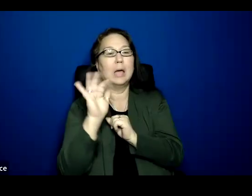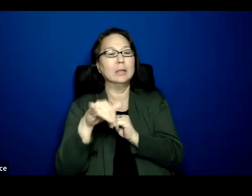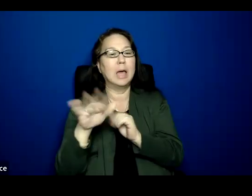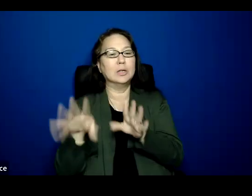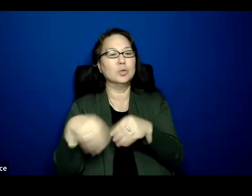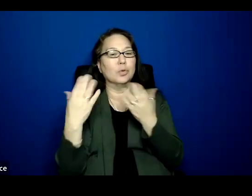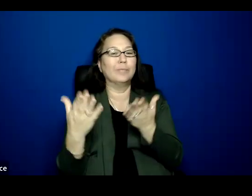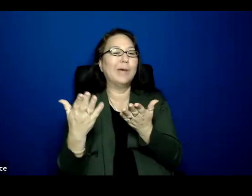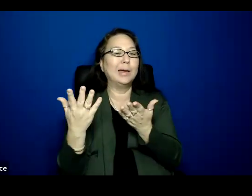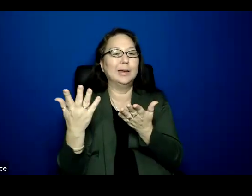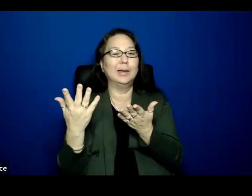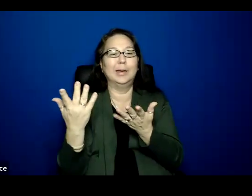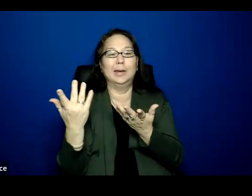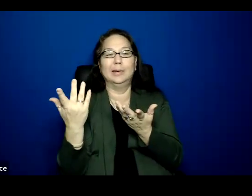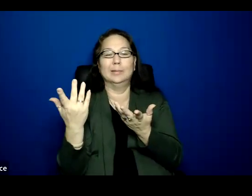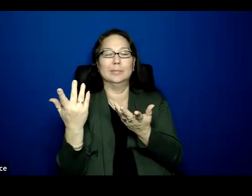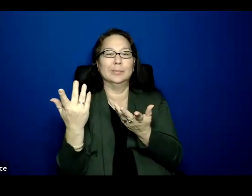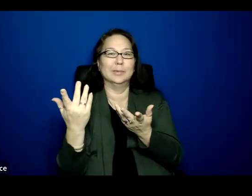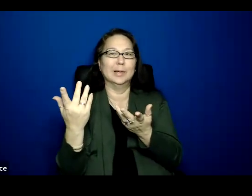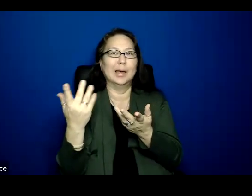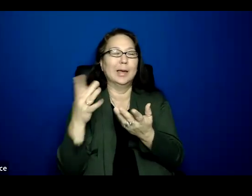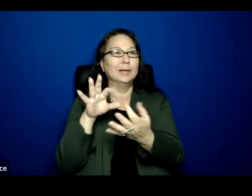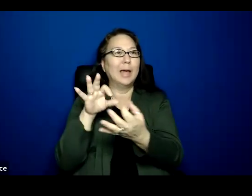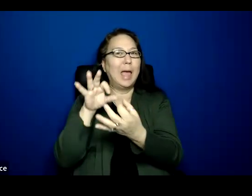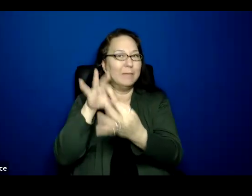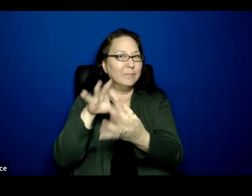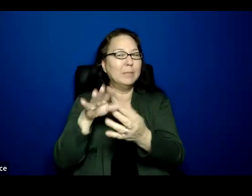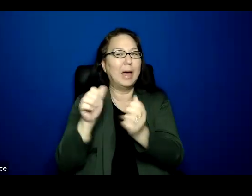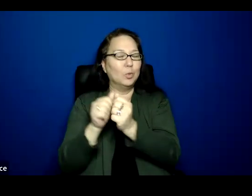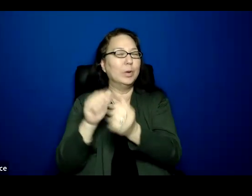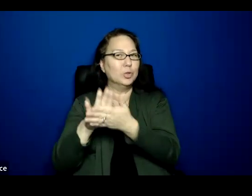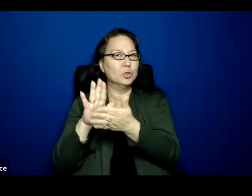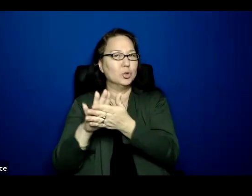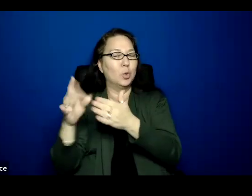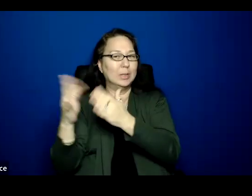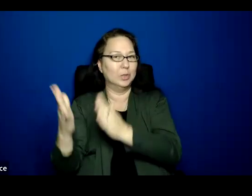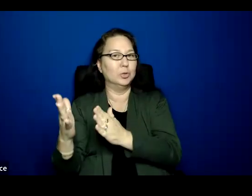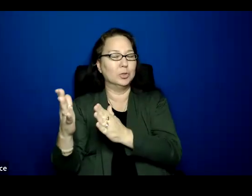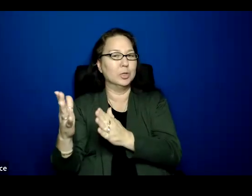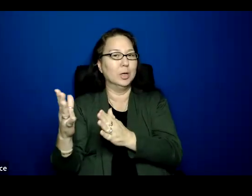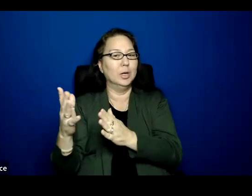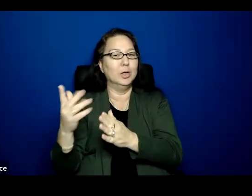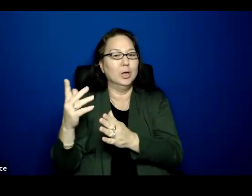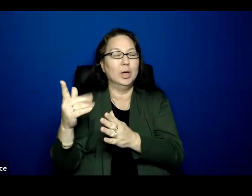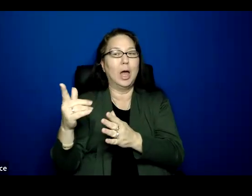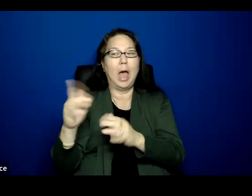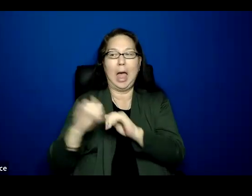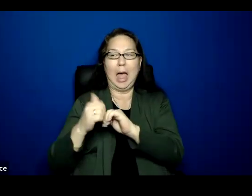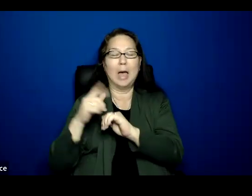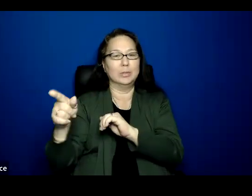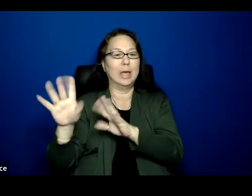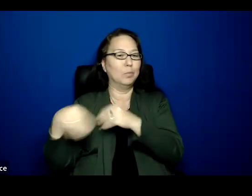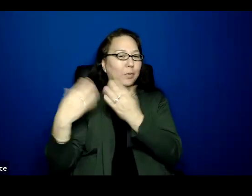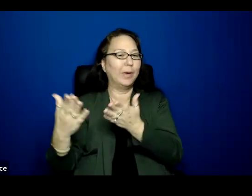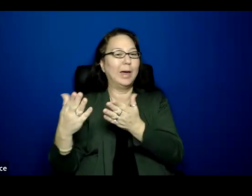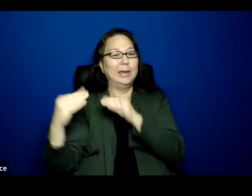really look at evidence and also feedback to school leaders to help them in terms of their instructional practices. You've also received a